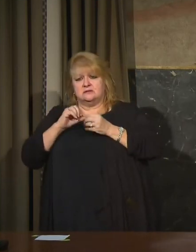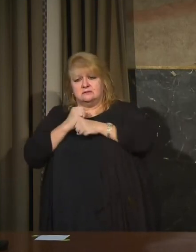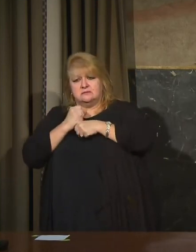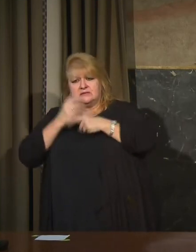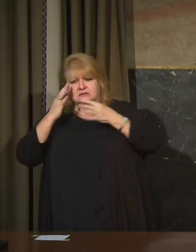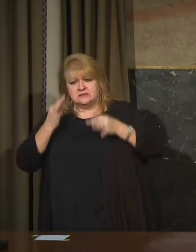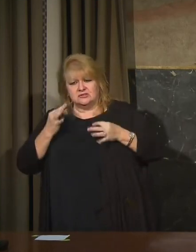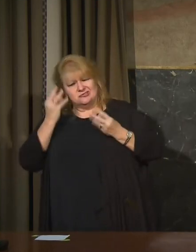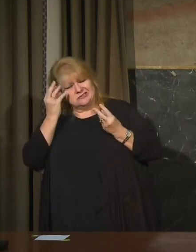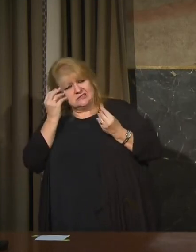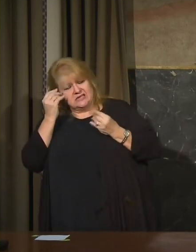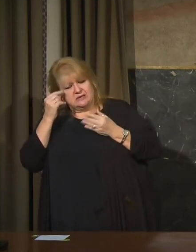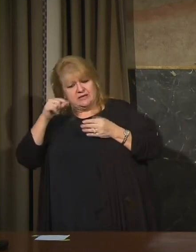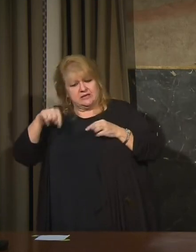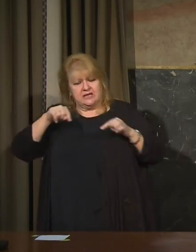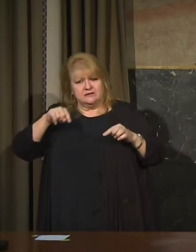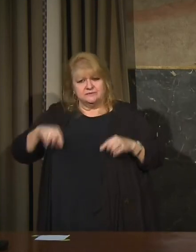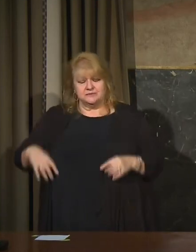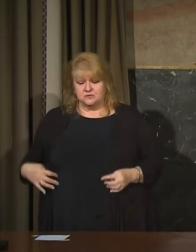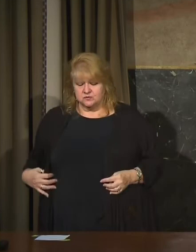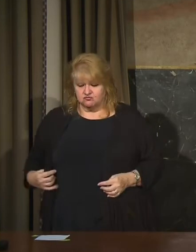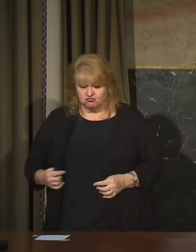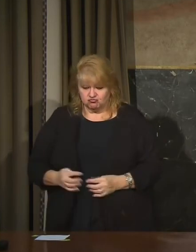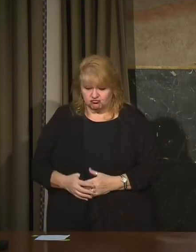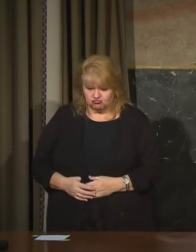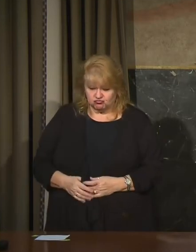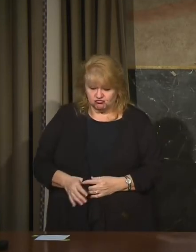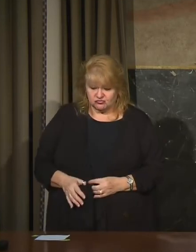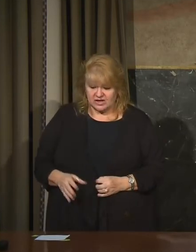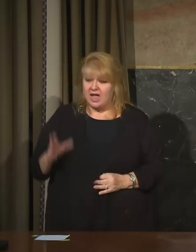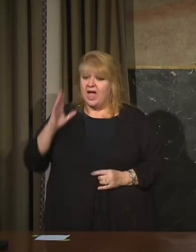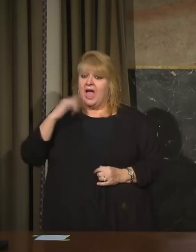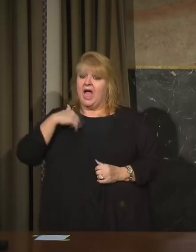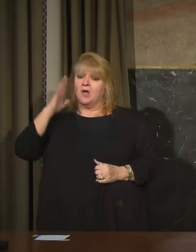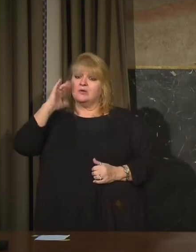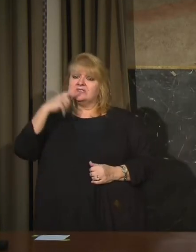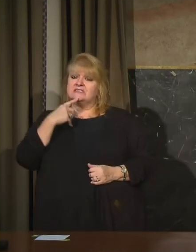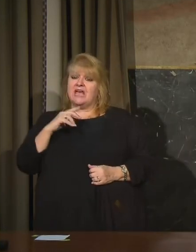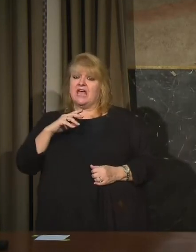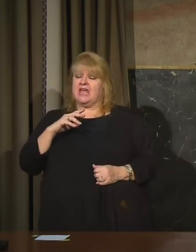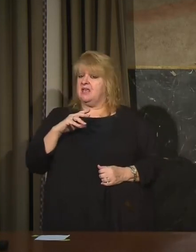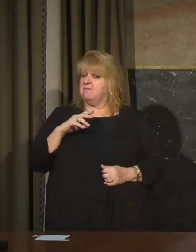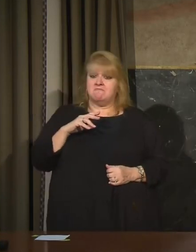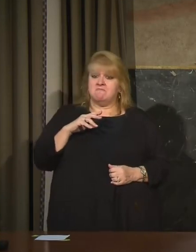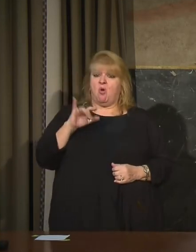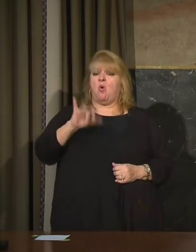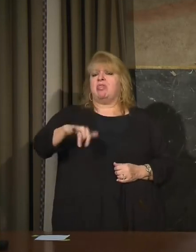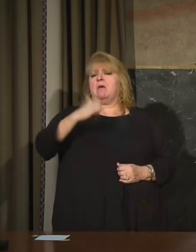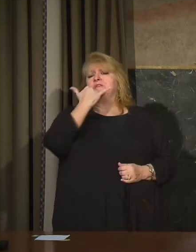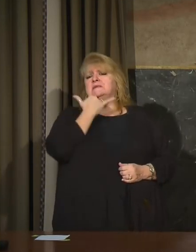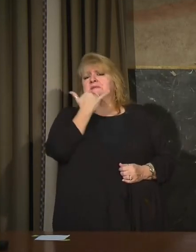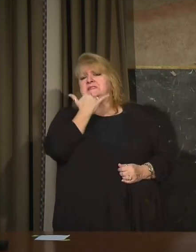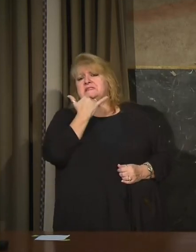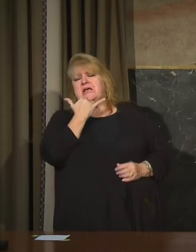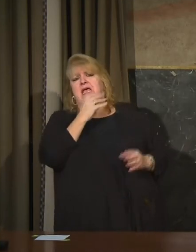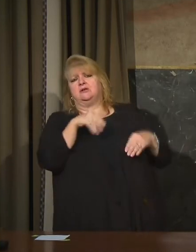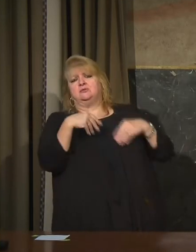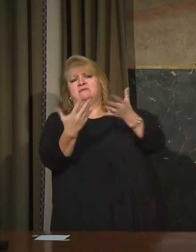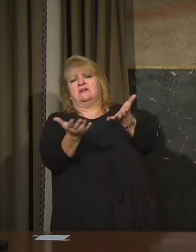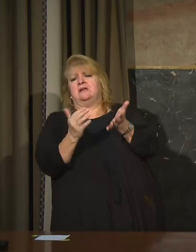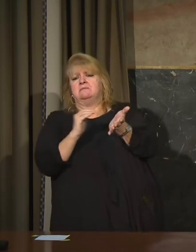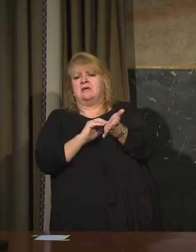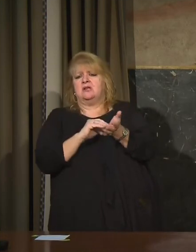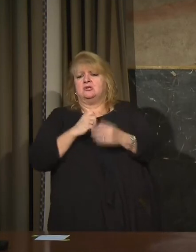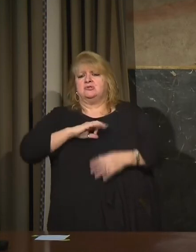consideration. I am not going to say that it was a mistake to accept the ACIP recommendations about who gets the vaccinations first.